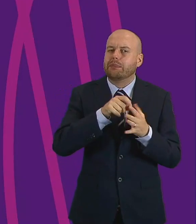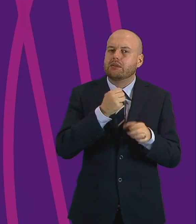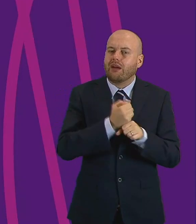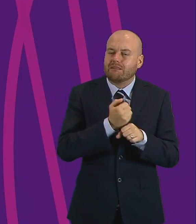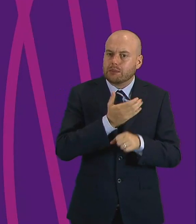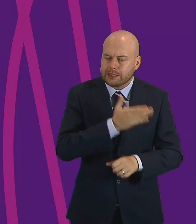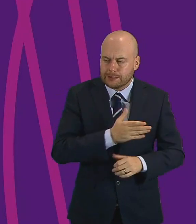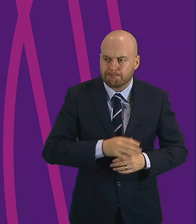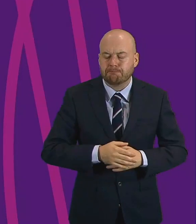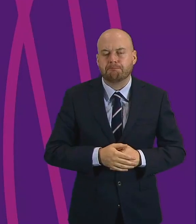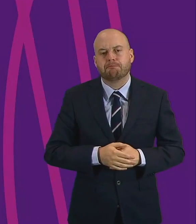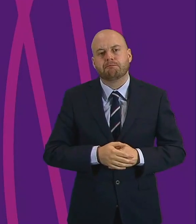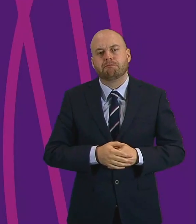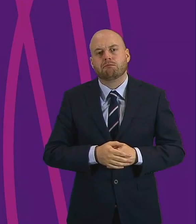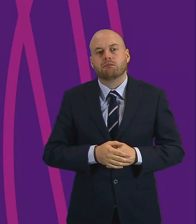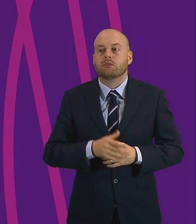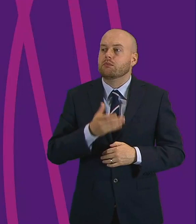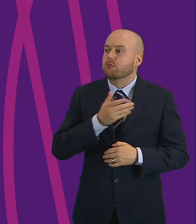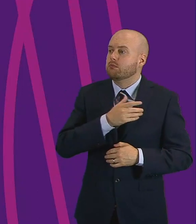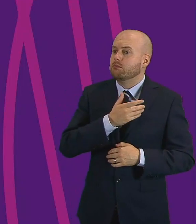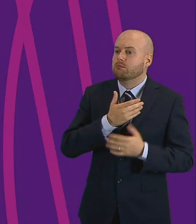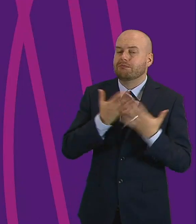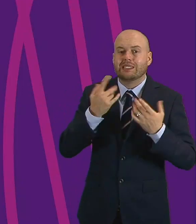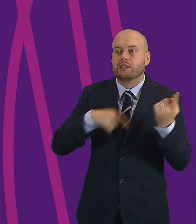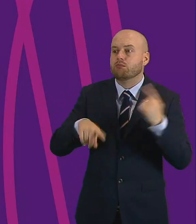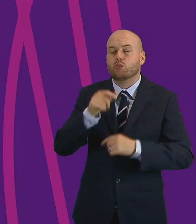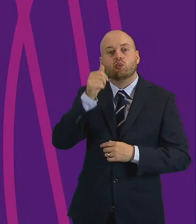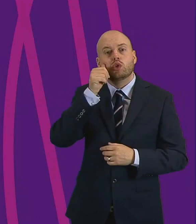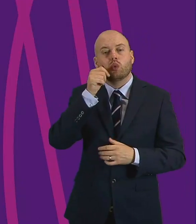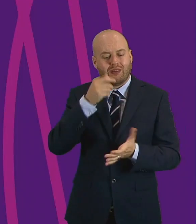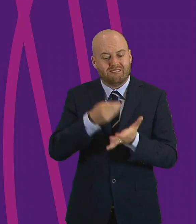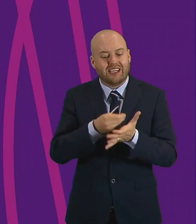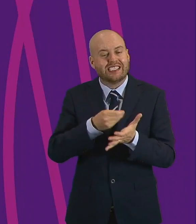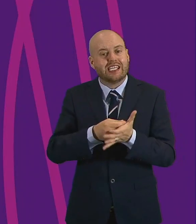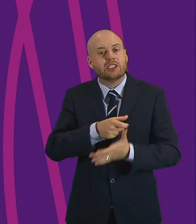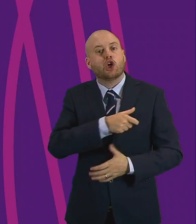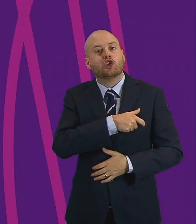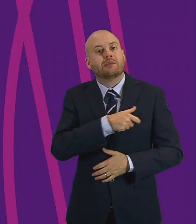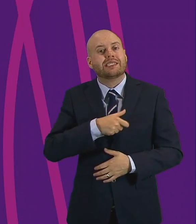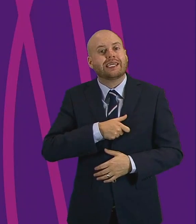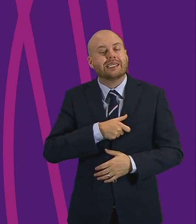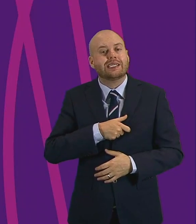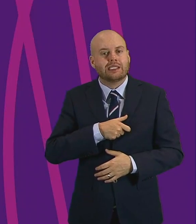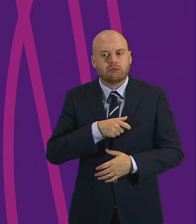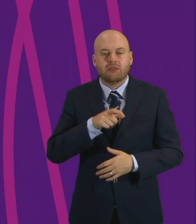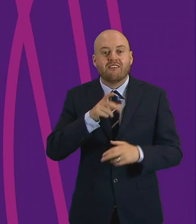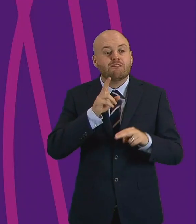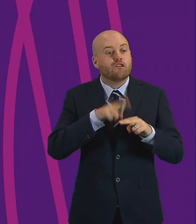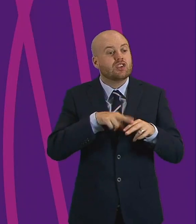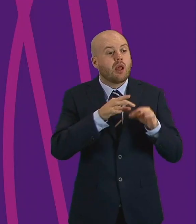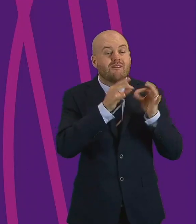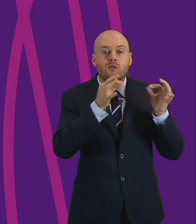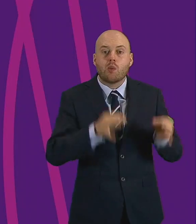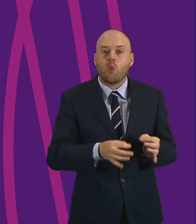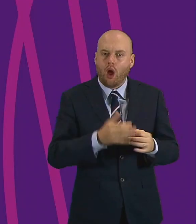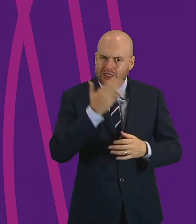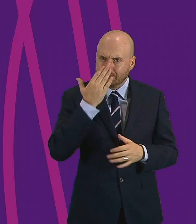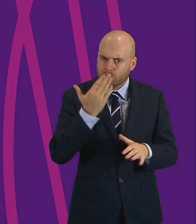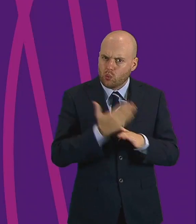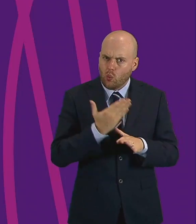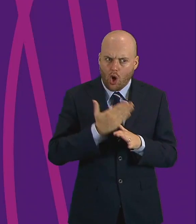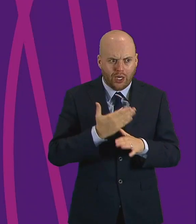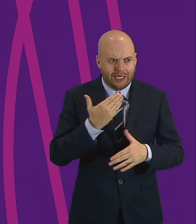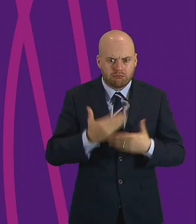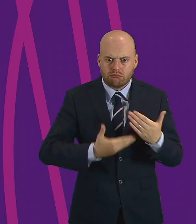negotiations. And as many have noted, not least in their evidence to the Finance Committee, the fiscal framework is working currently as it should.